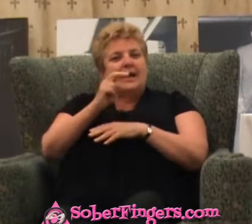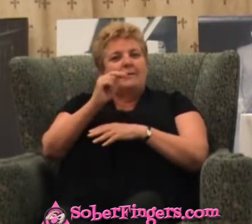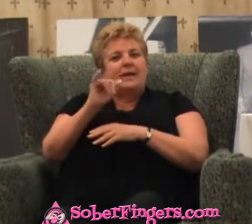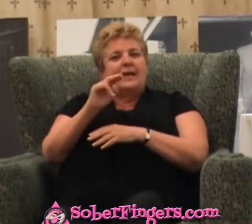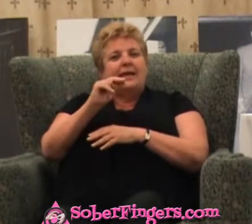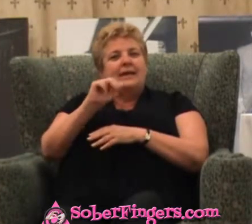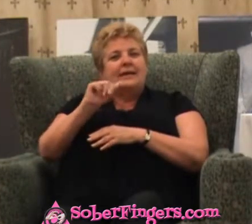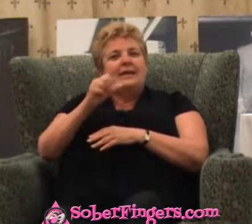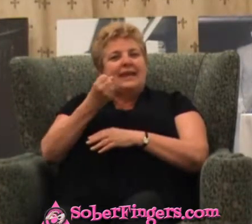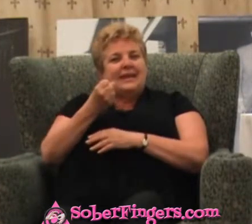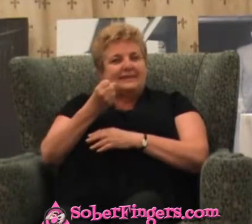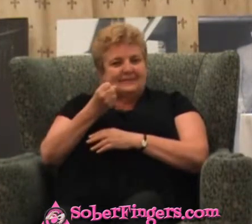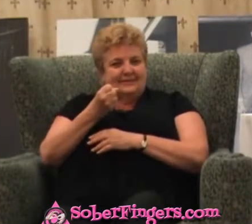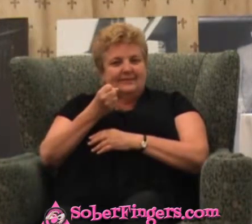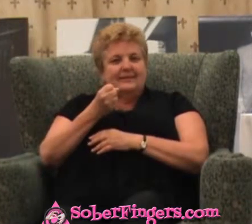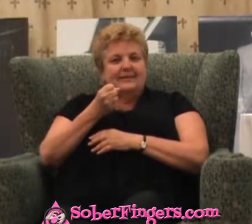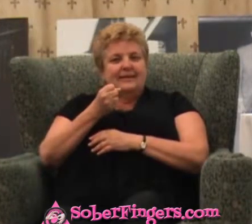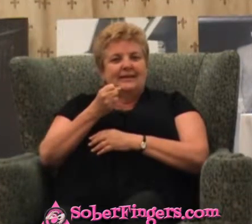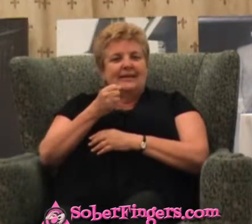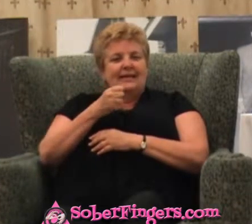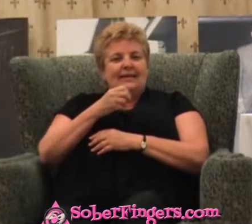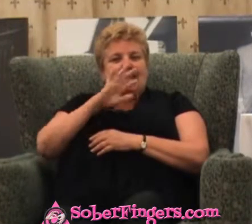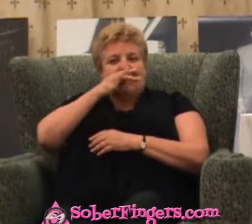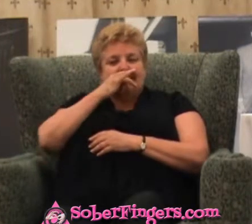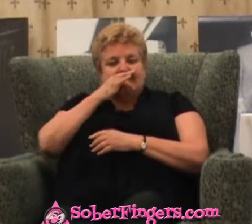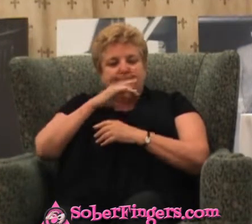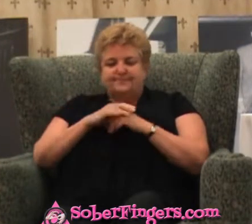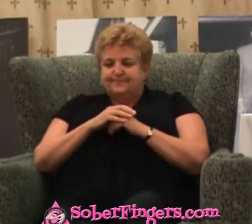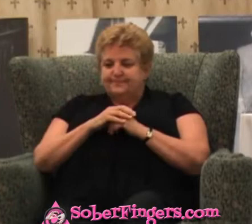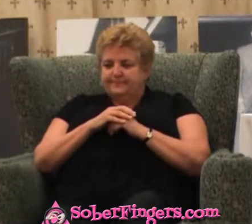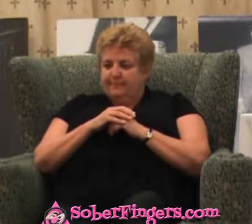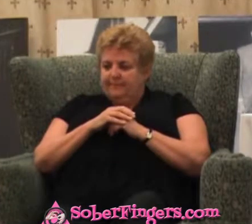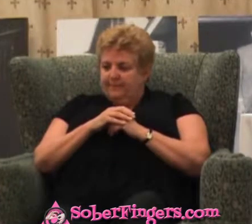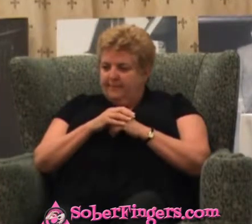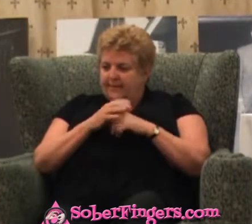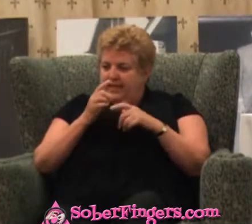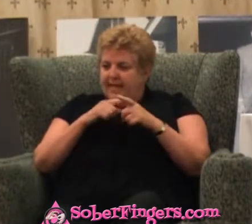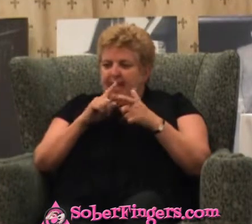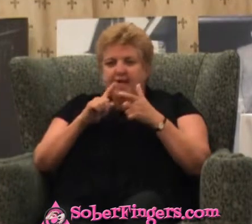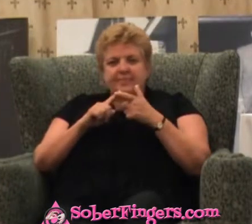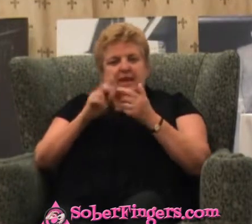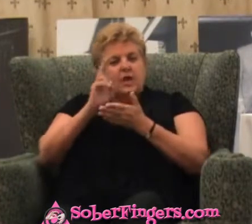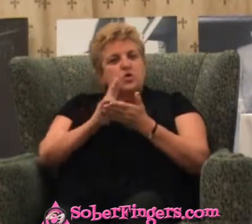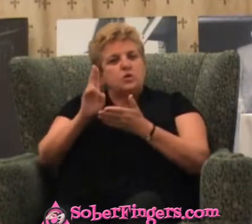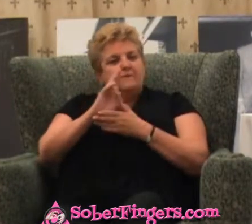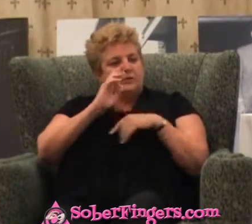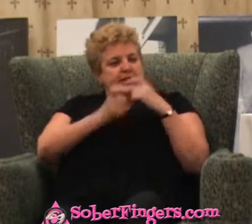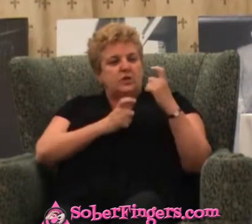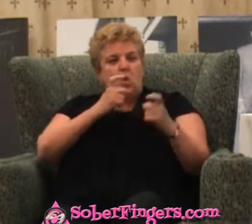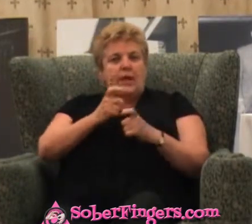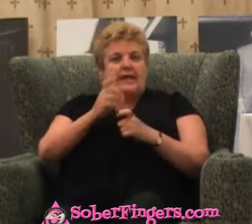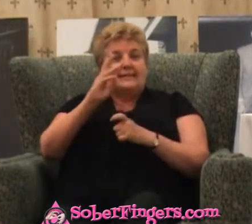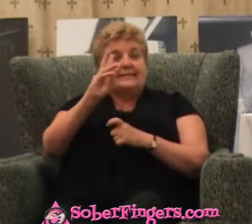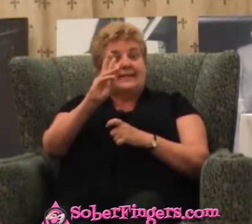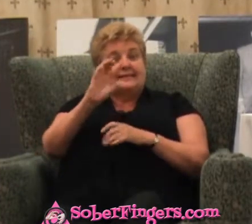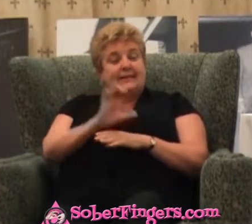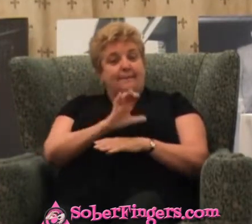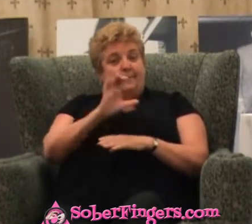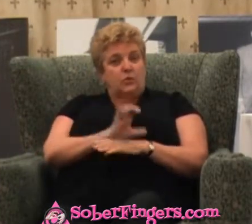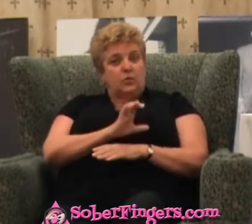some other project, and along the way, a university dropped 6 computers there that were put in the back room. So I thought, oh my goodness, we